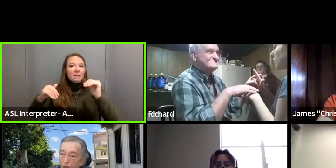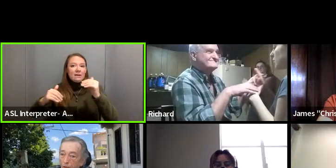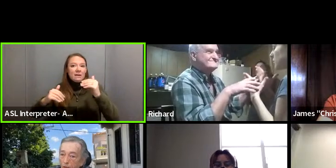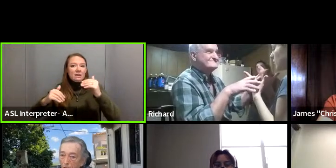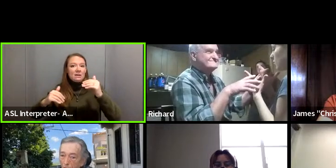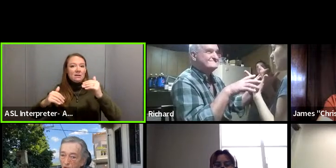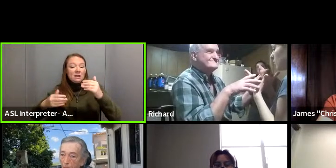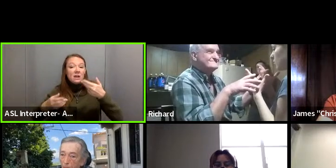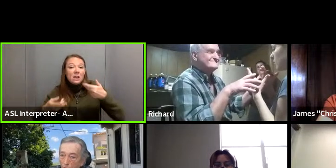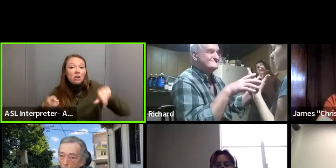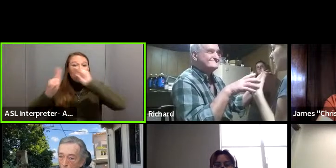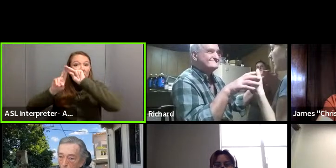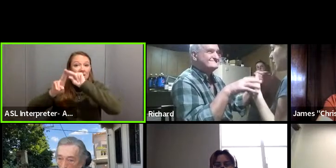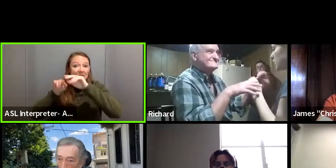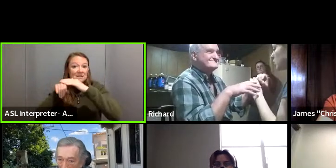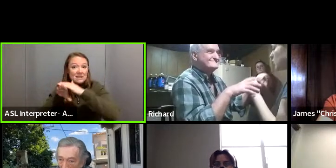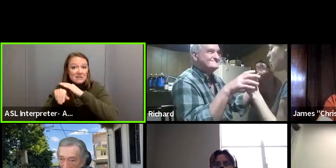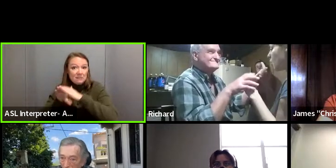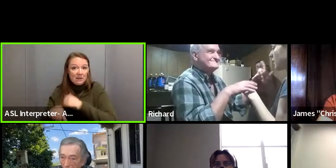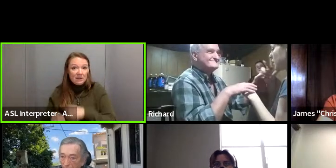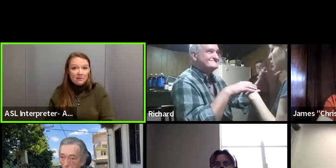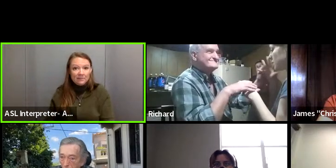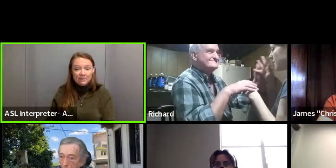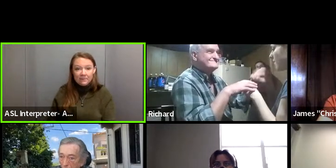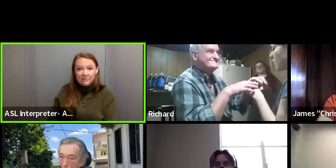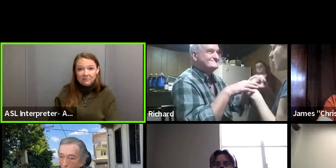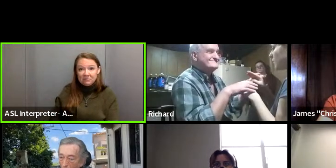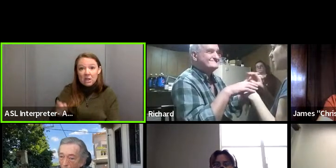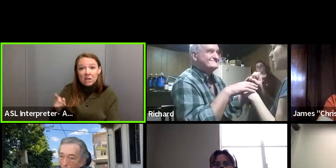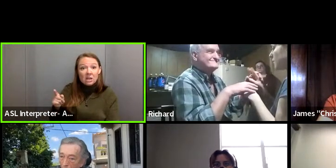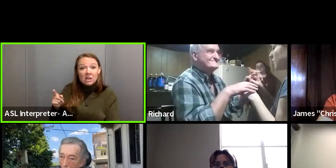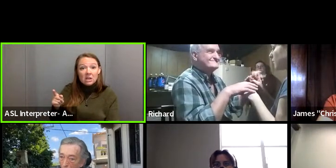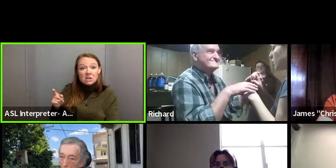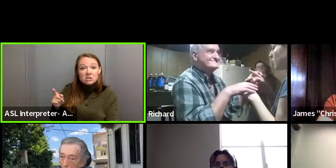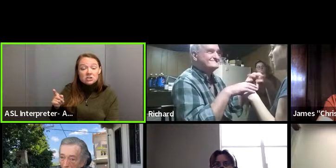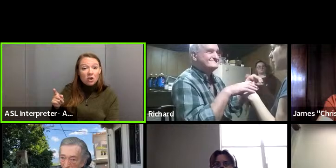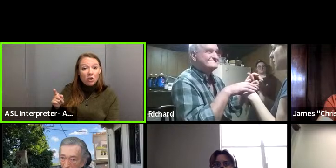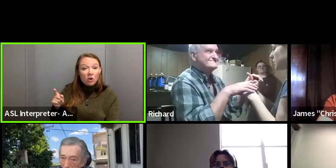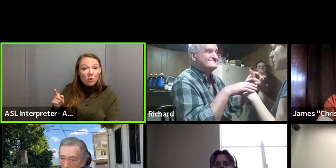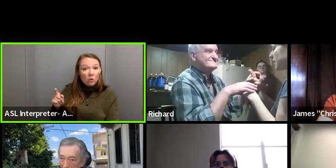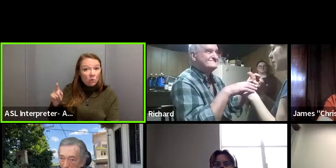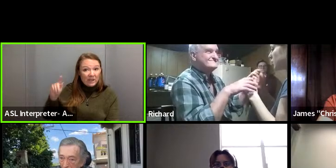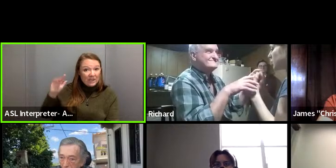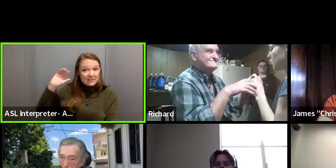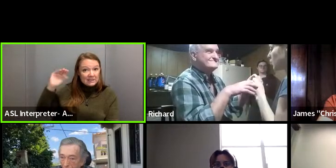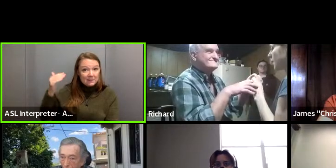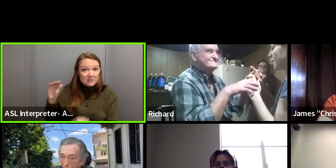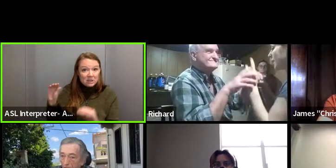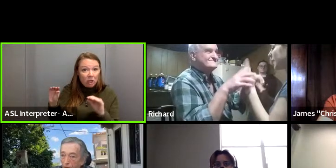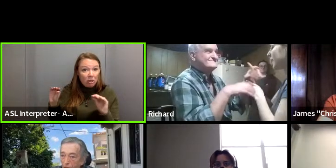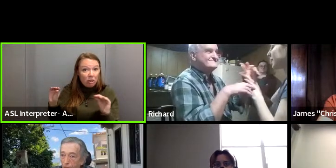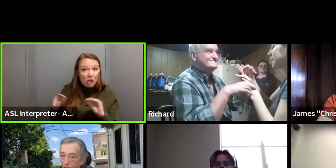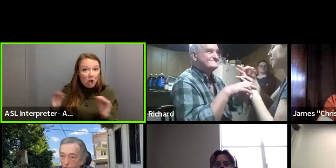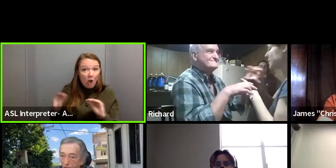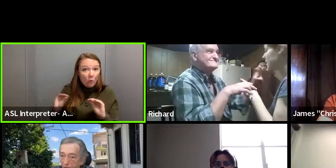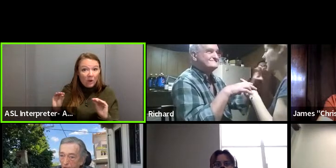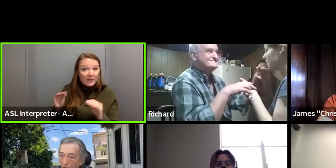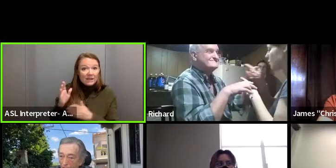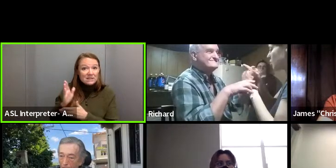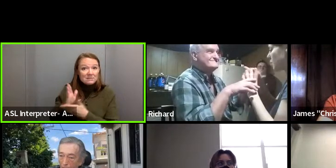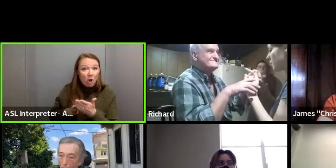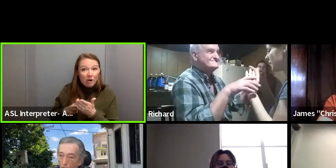no one who's a part of Move PGH with the kind of expertise that you're saying you